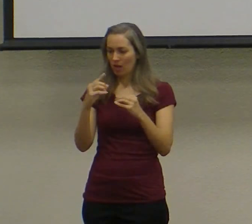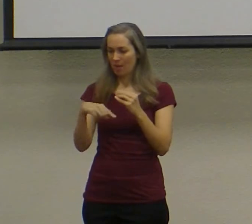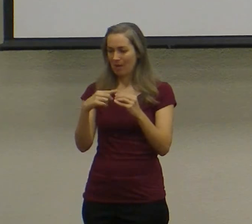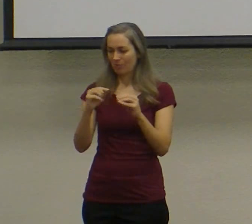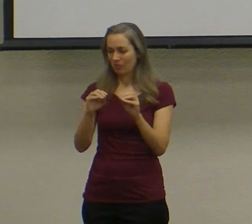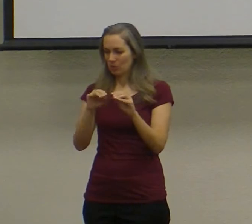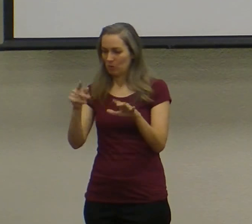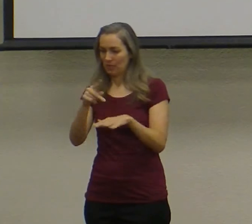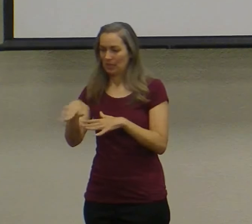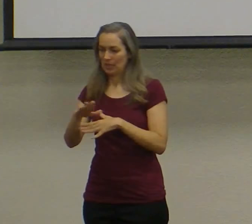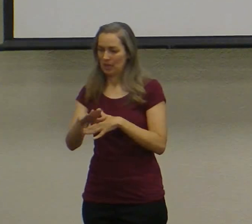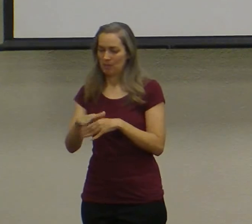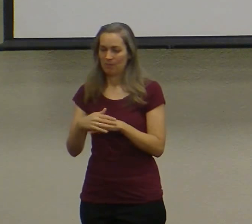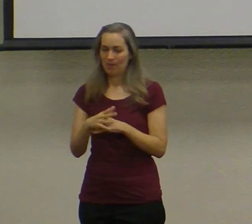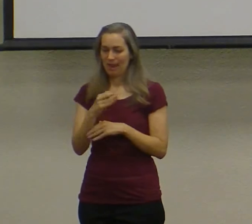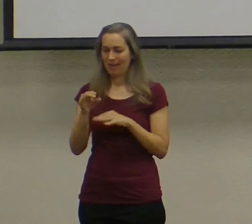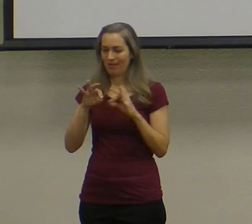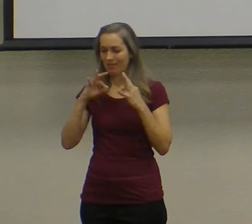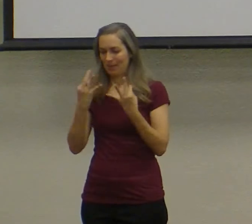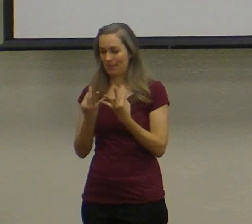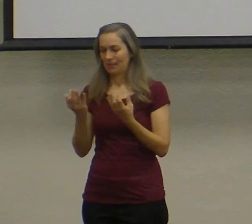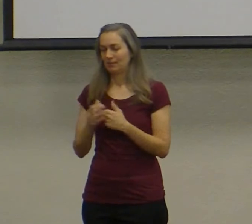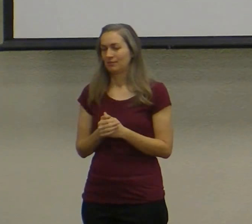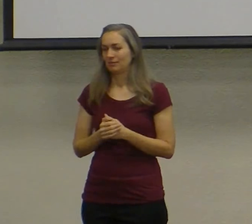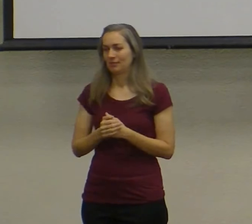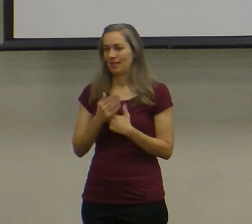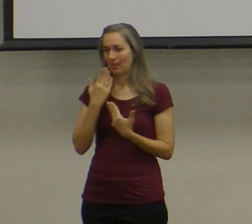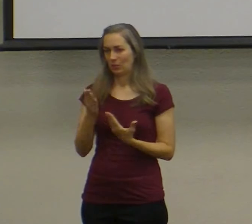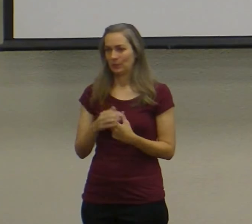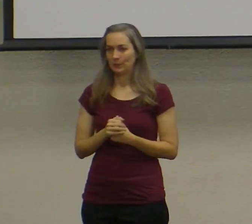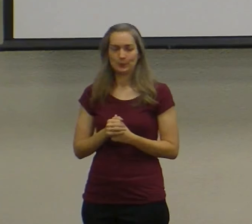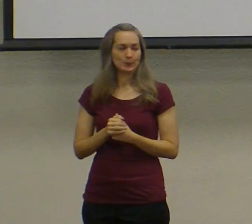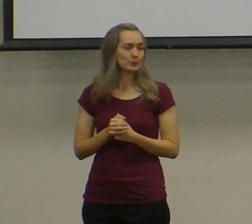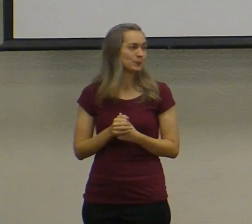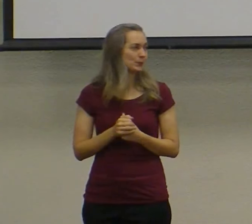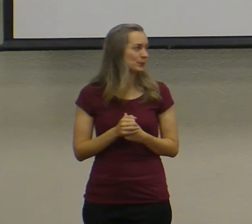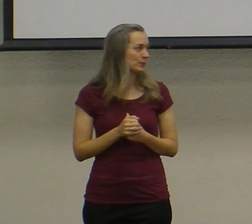family dynamics. So thank you for your time. Appreciate it.